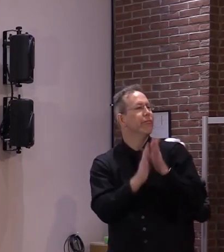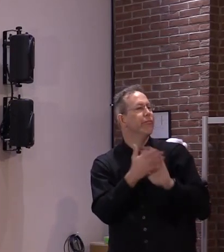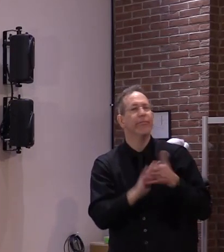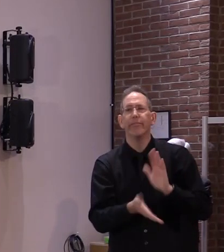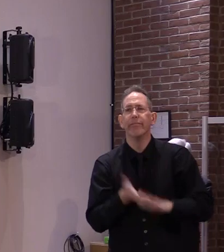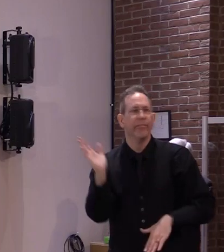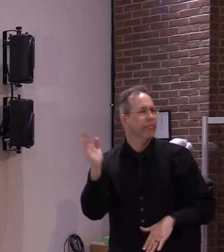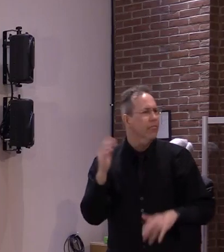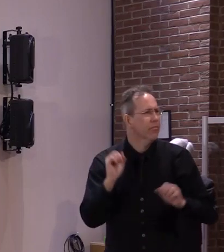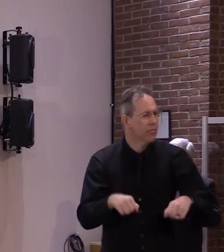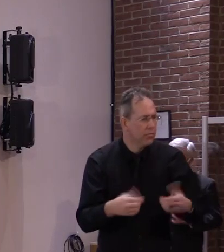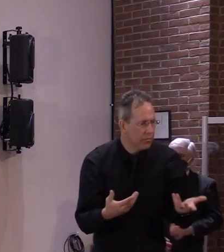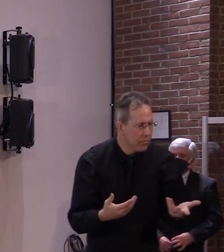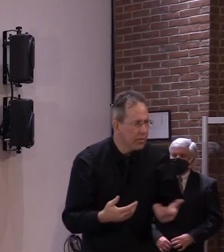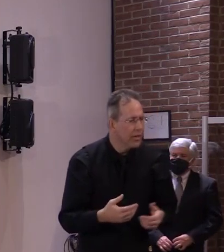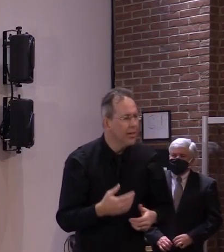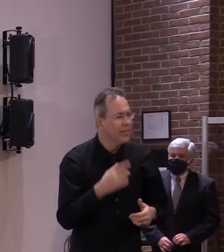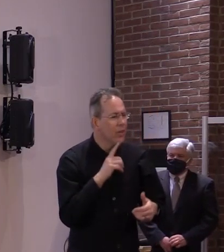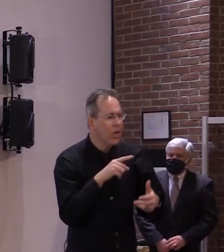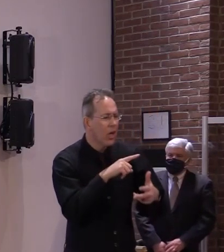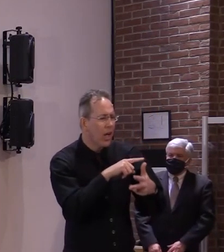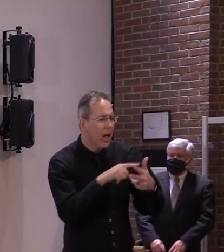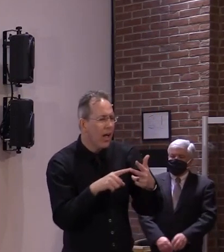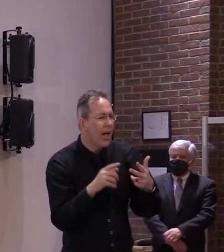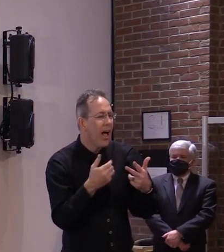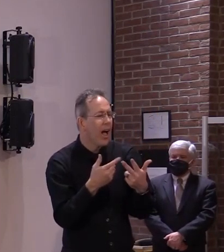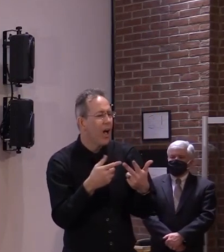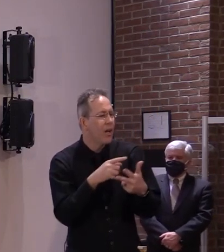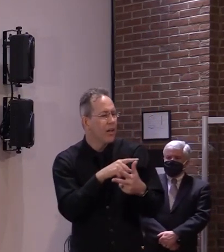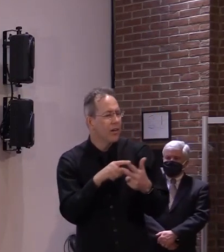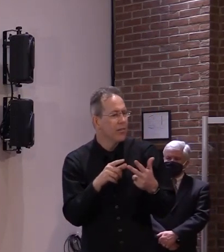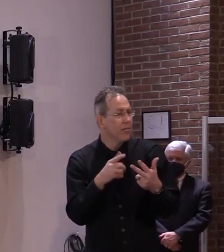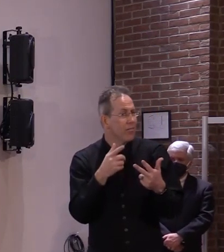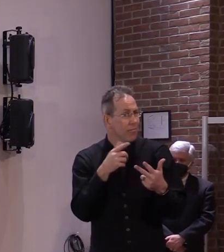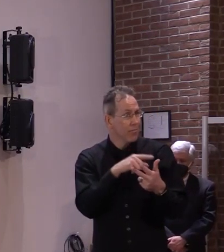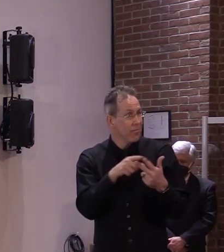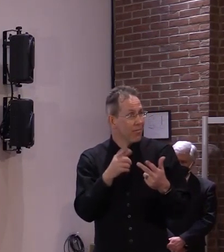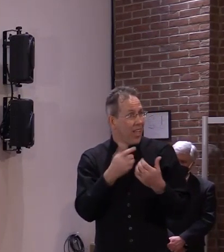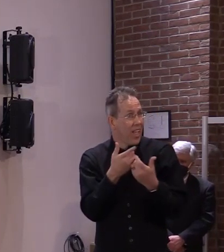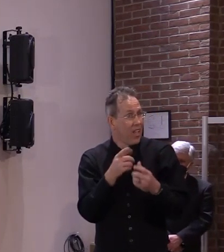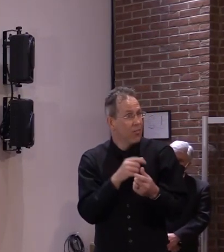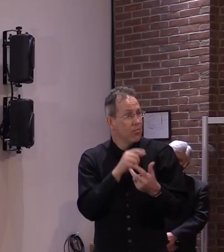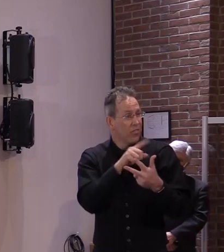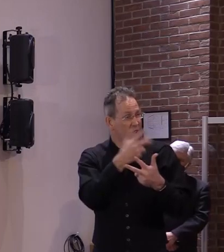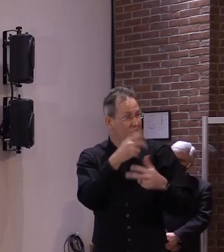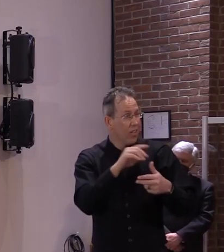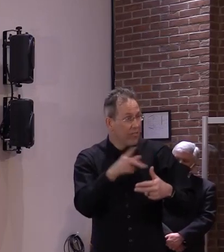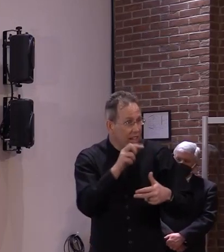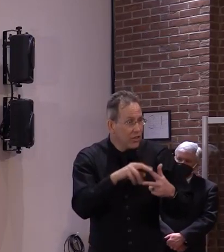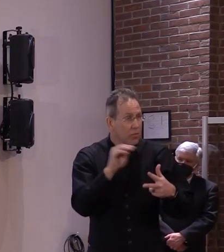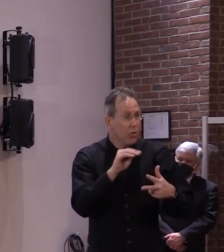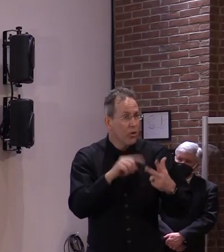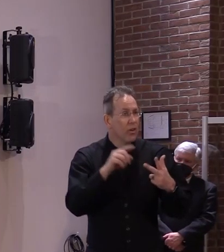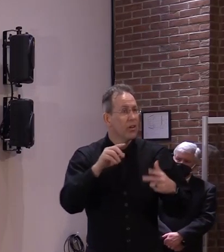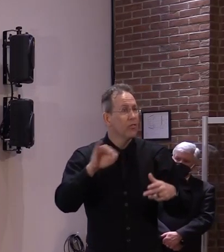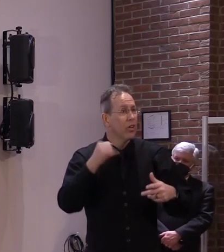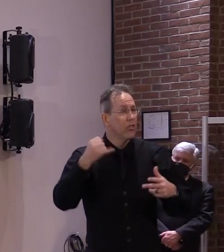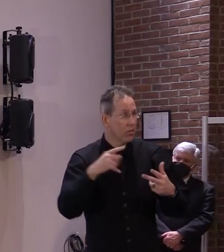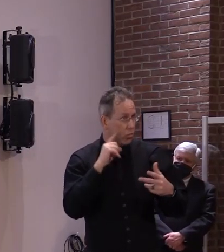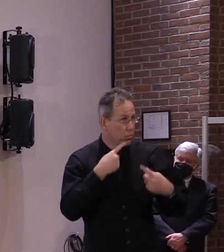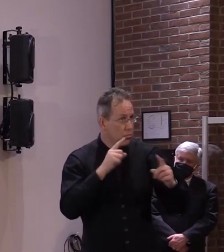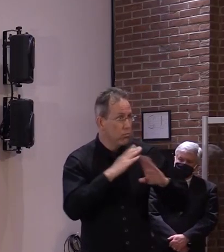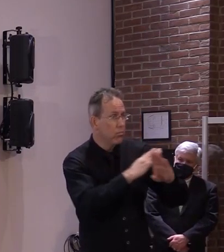FDA is going to be asking all these questions as well. So we'll get more of the details as they contemplate whether to authorize